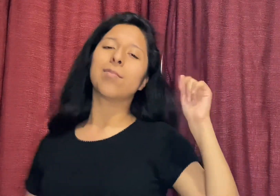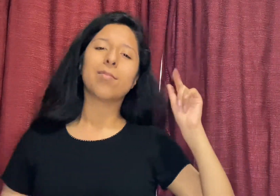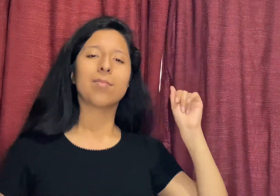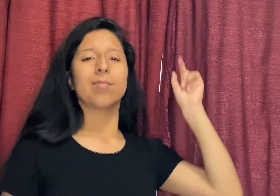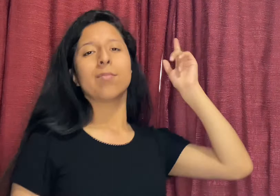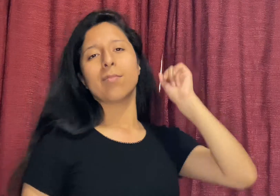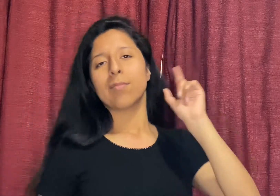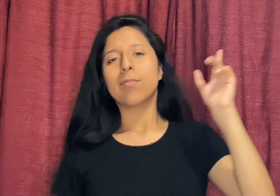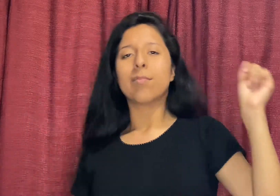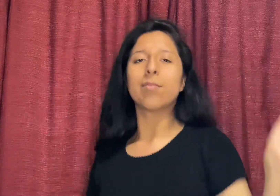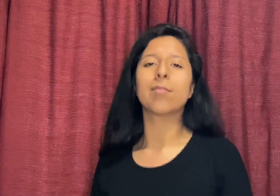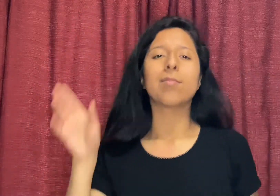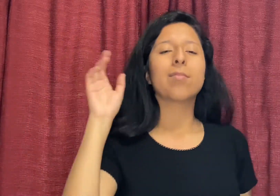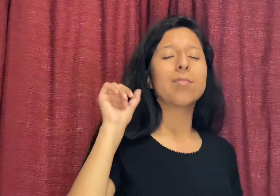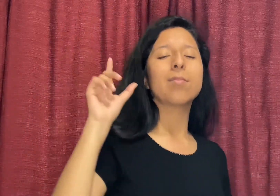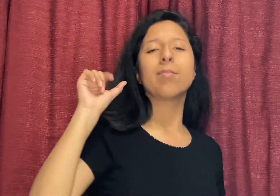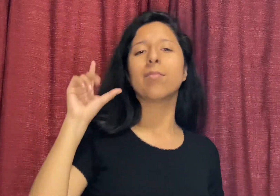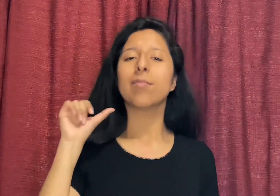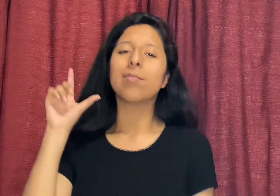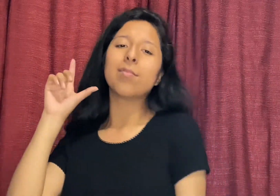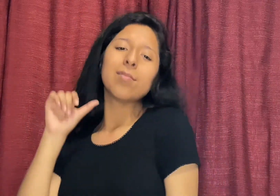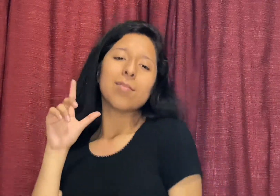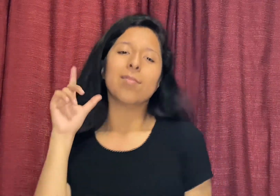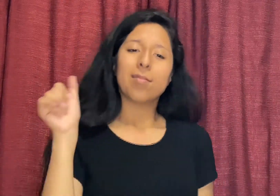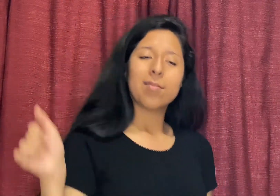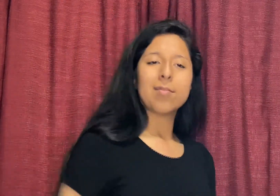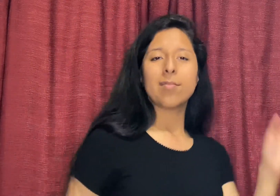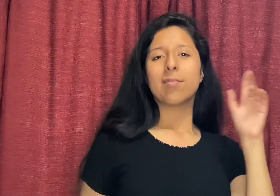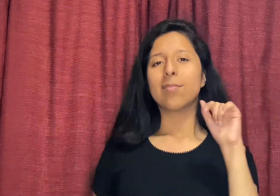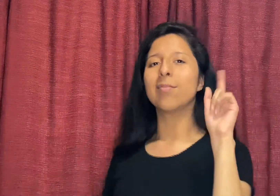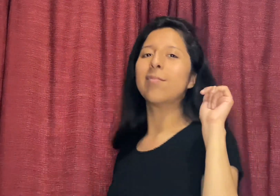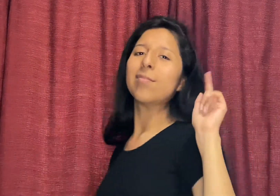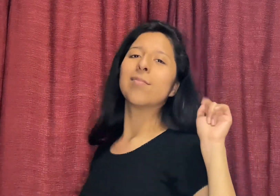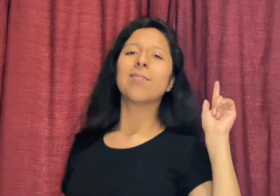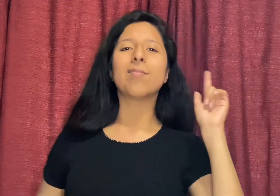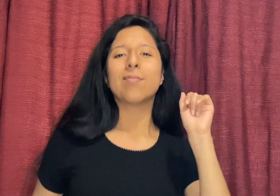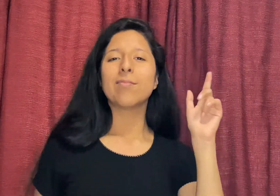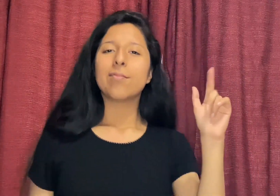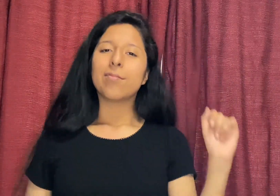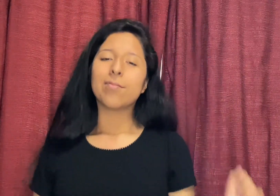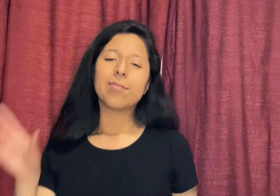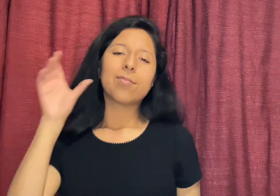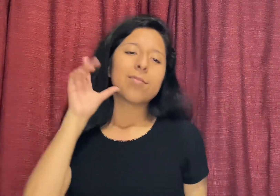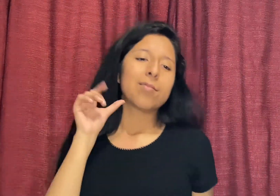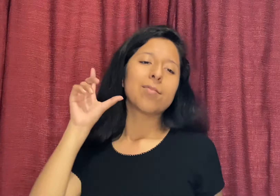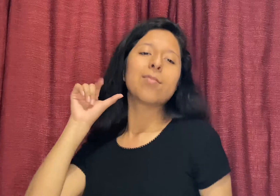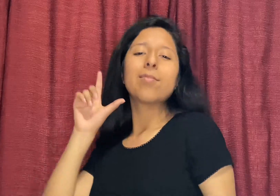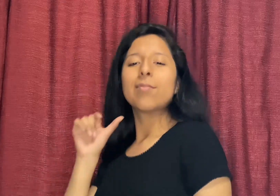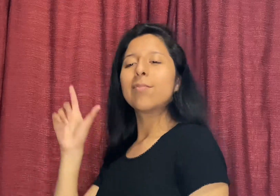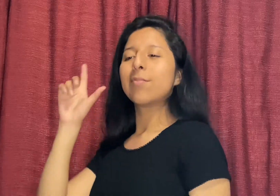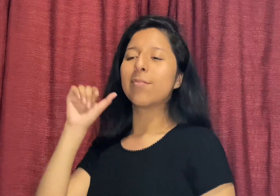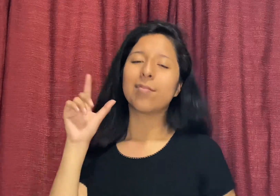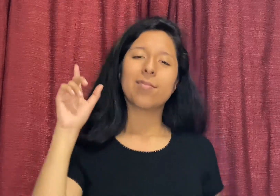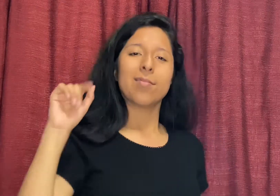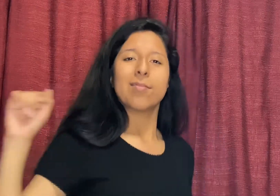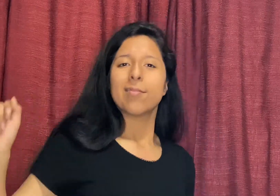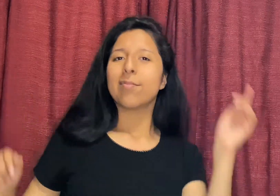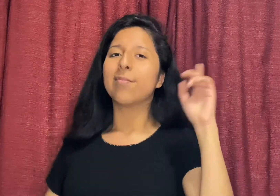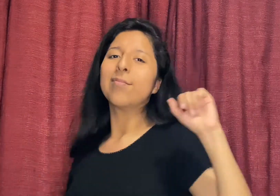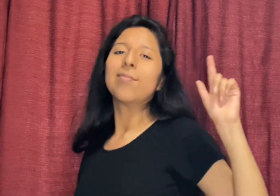da da da, da da da da, la la la la la, la la la la la.